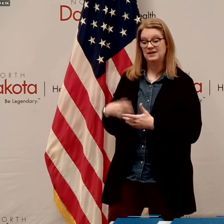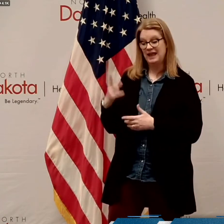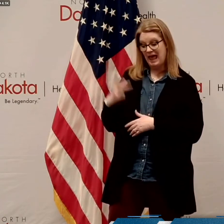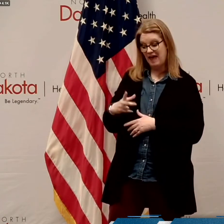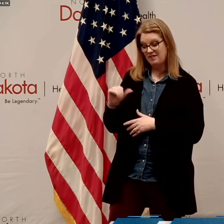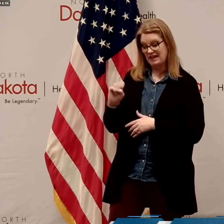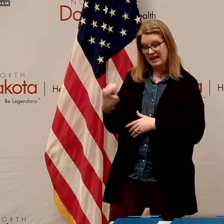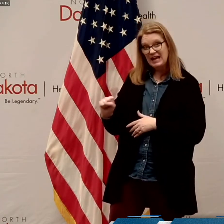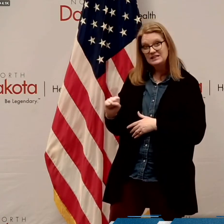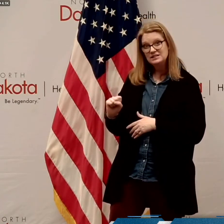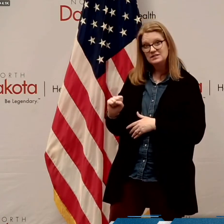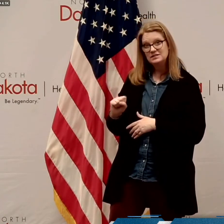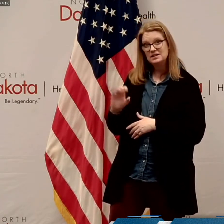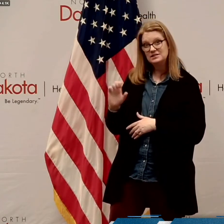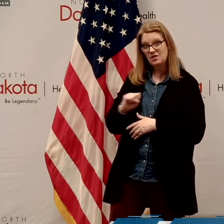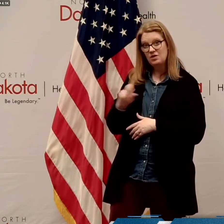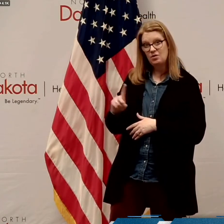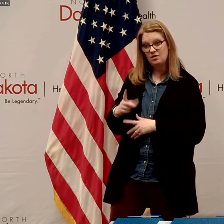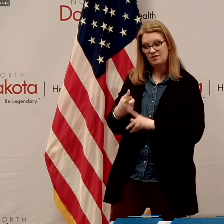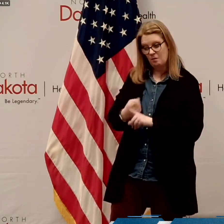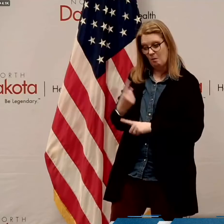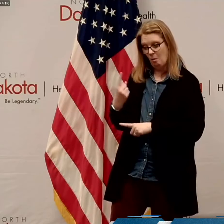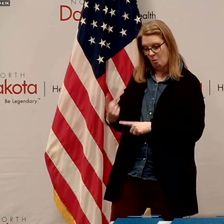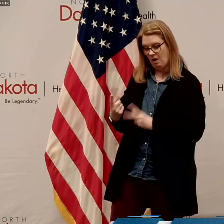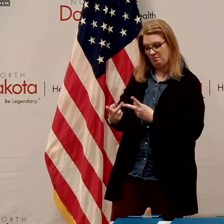South Dakota have come from one facility.